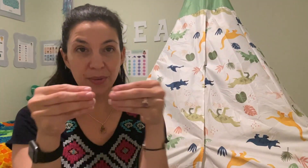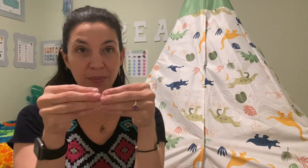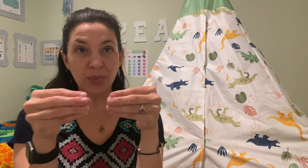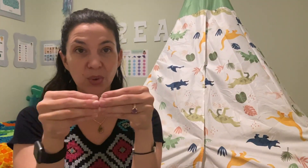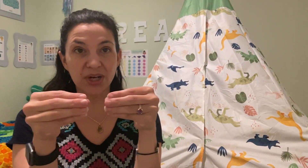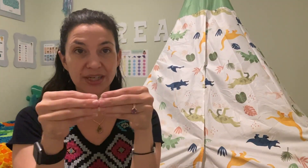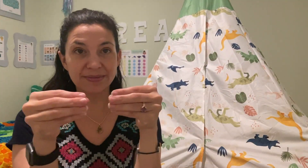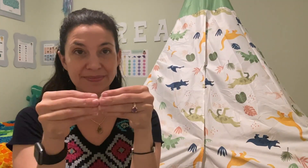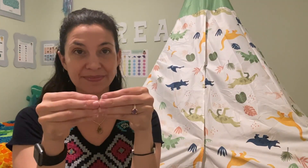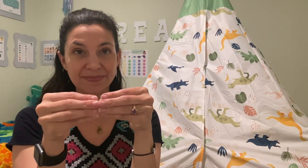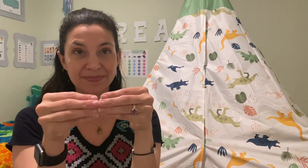More.